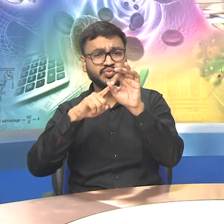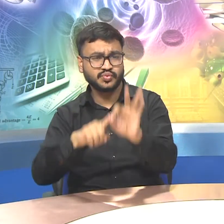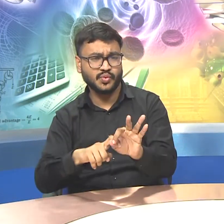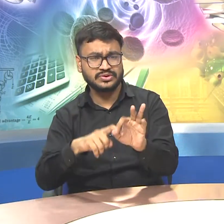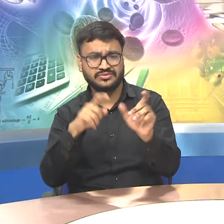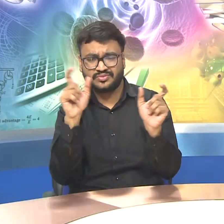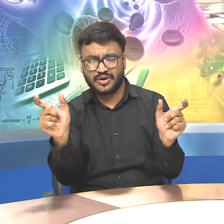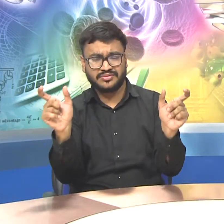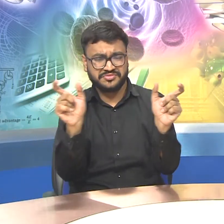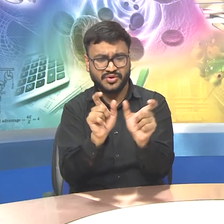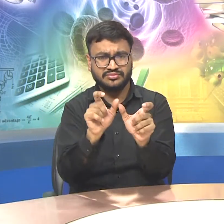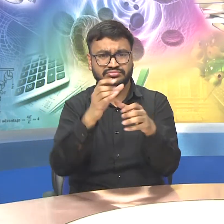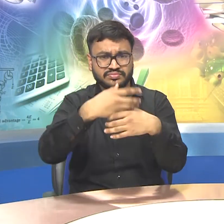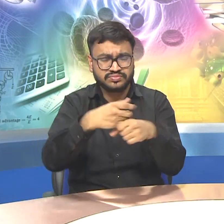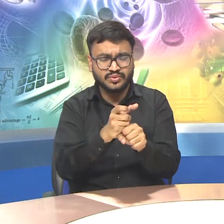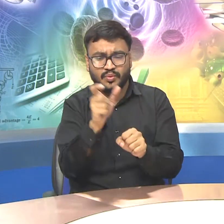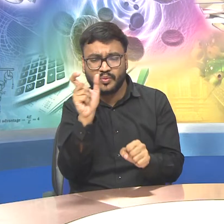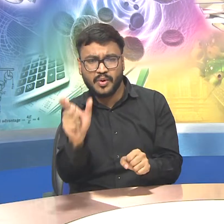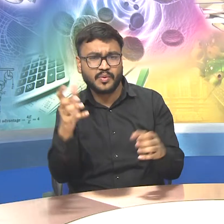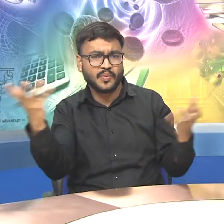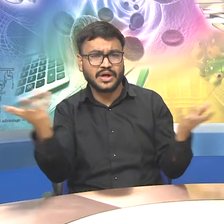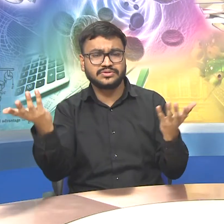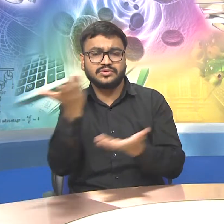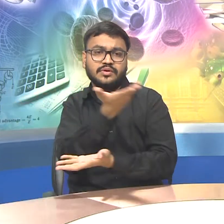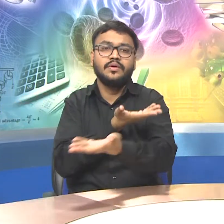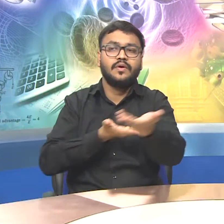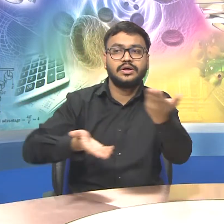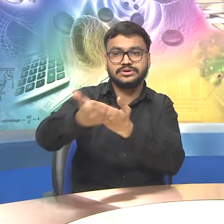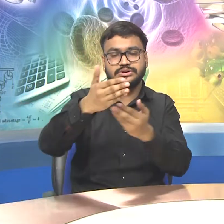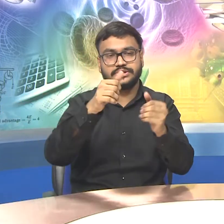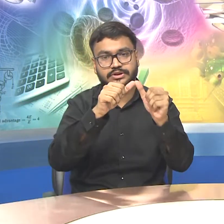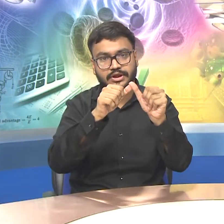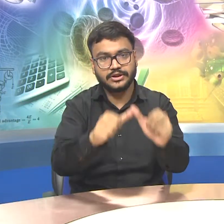Third, face plus quotient.